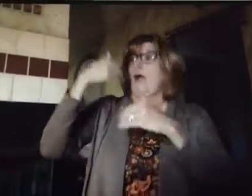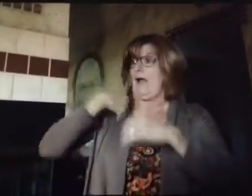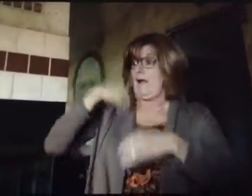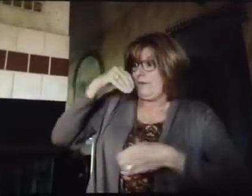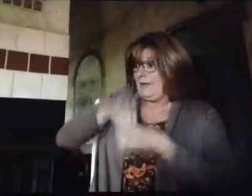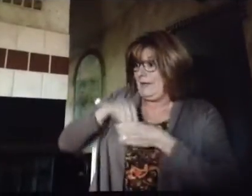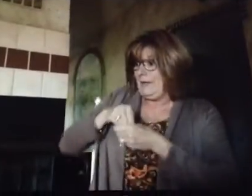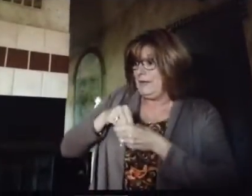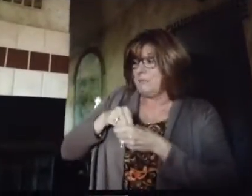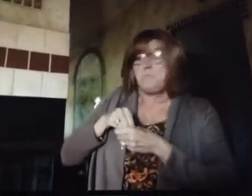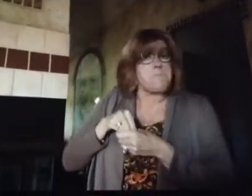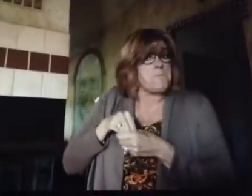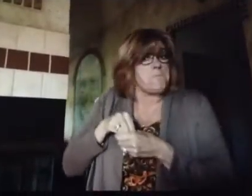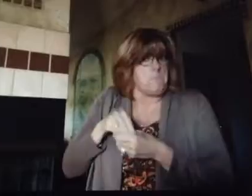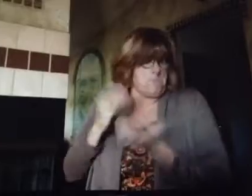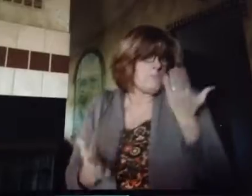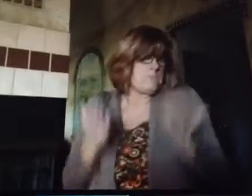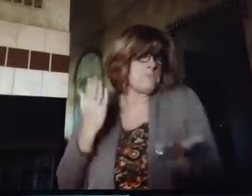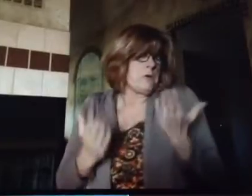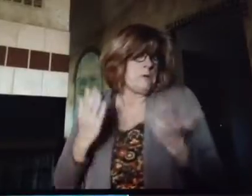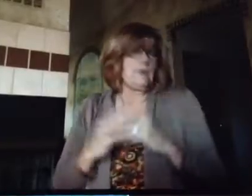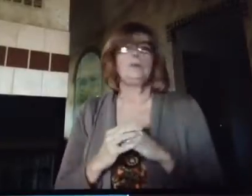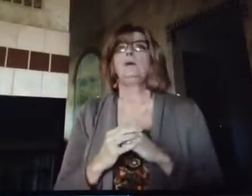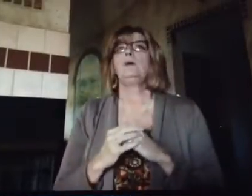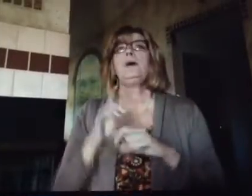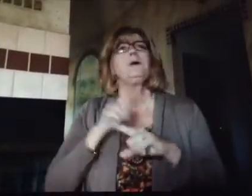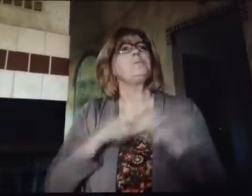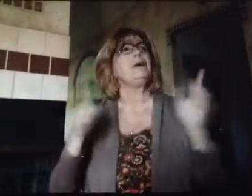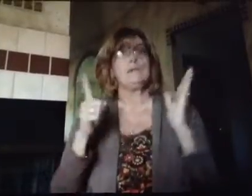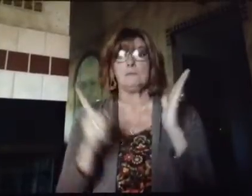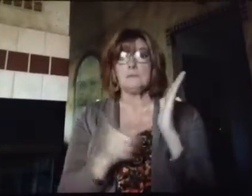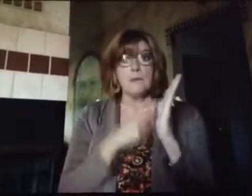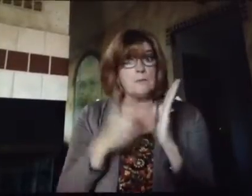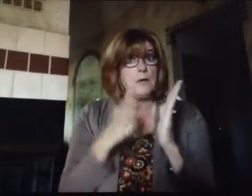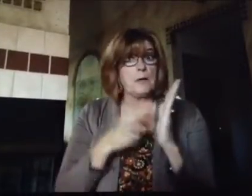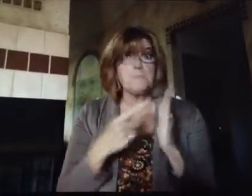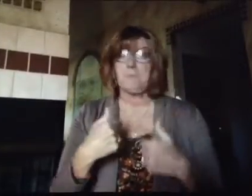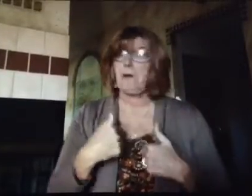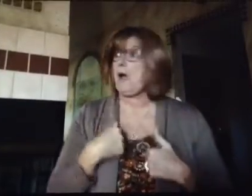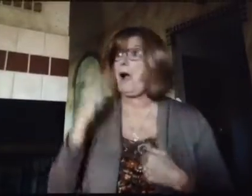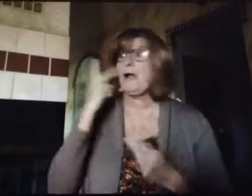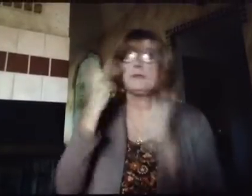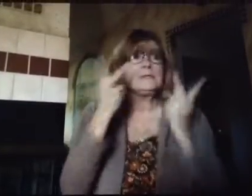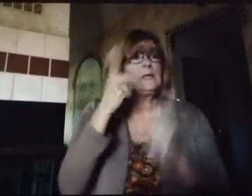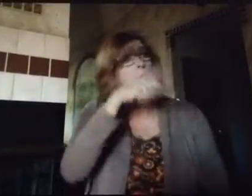Now, some people may just be born with this innate talent, and others maybe not.